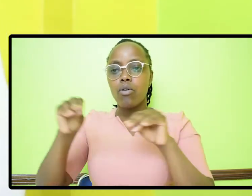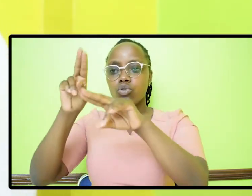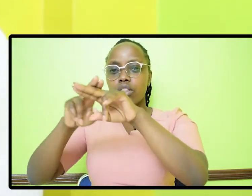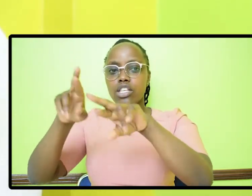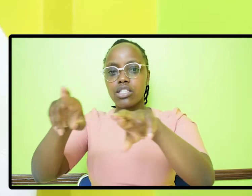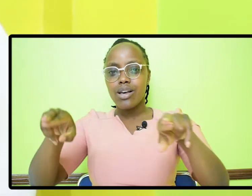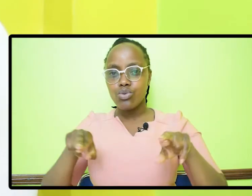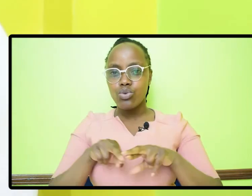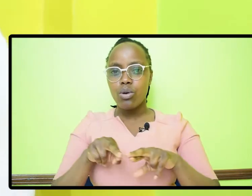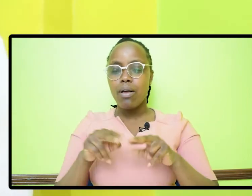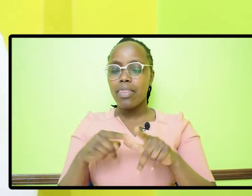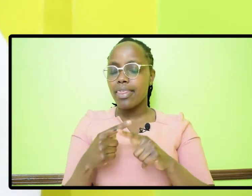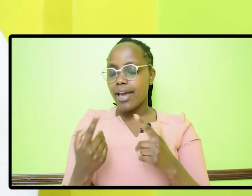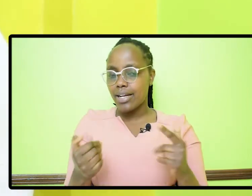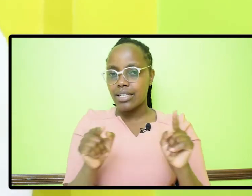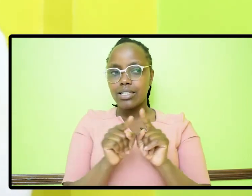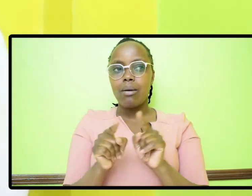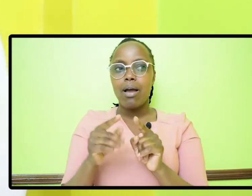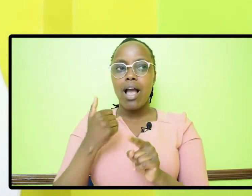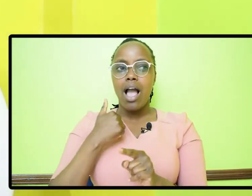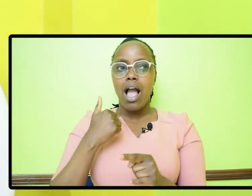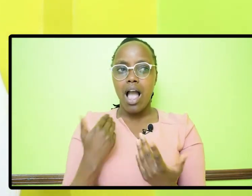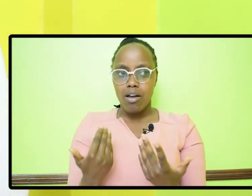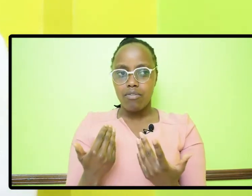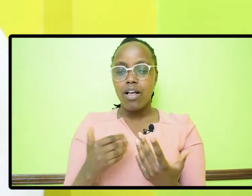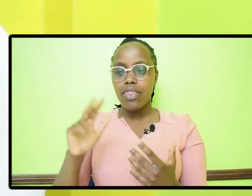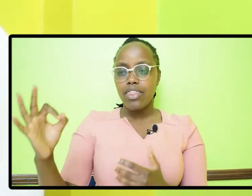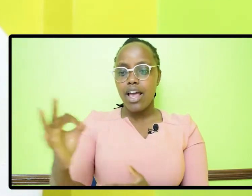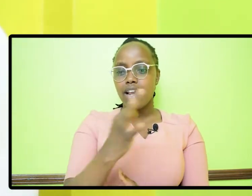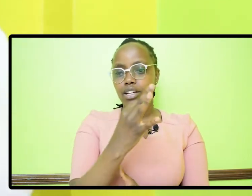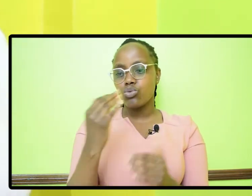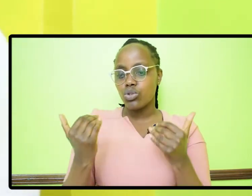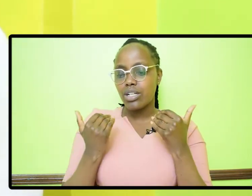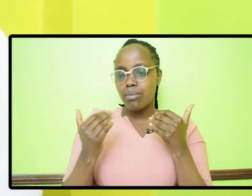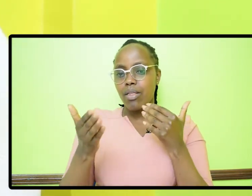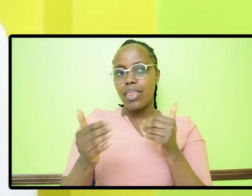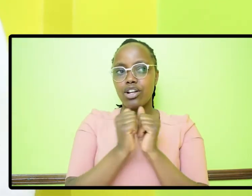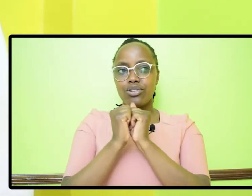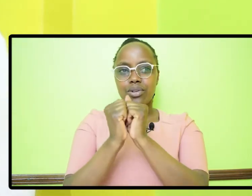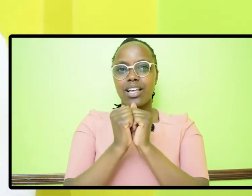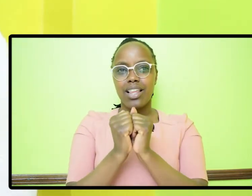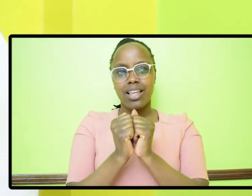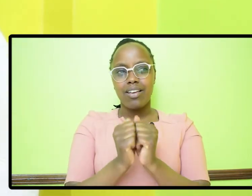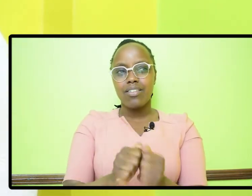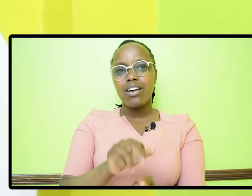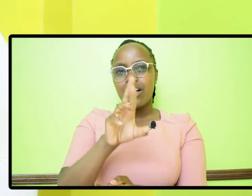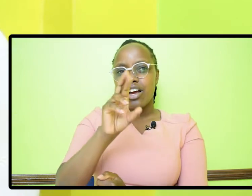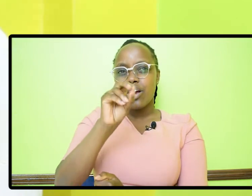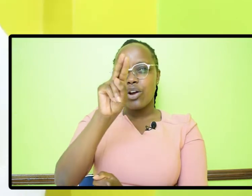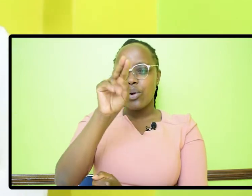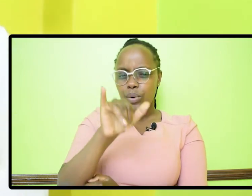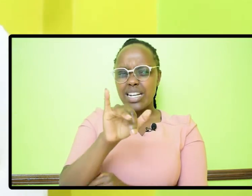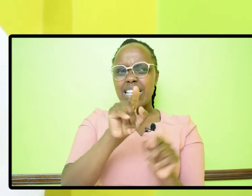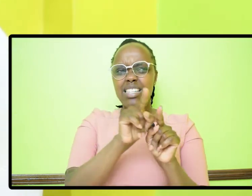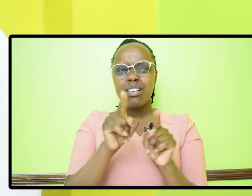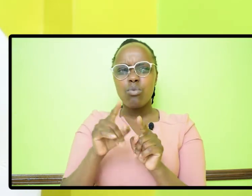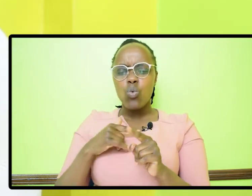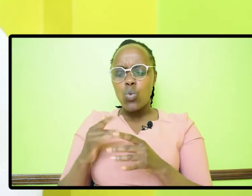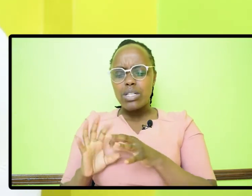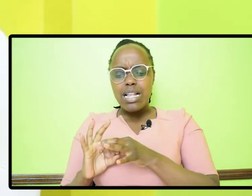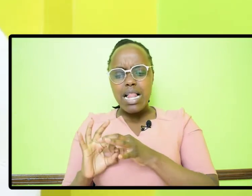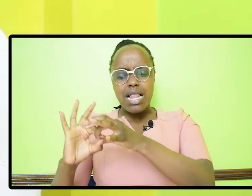move to the sitting room and Yeah. let her and the baby and Ron too, like the 3 of them. Because Yes. Ron was really so